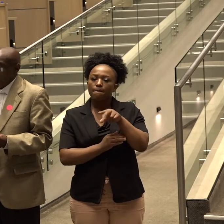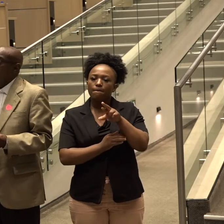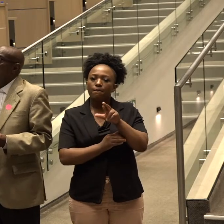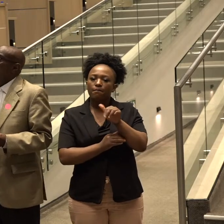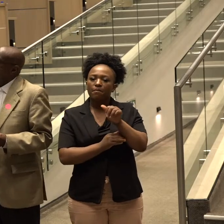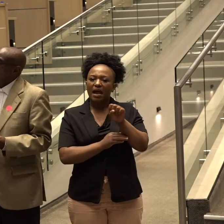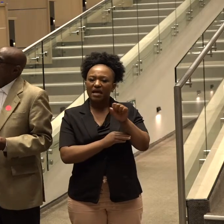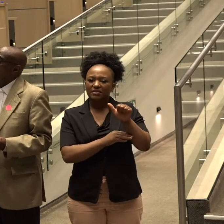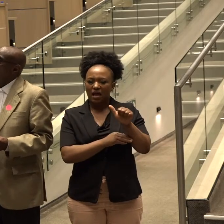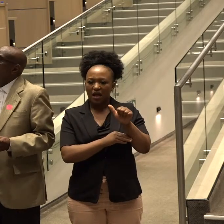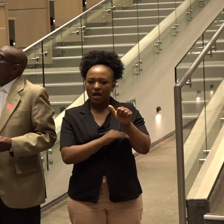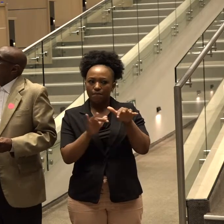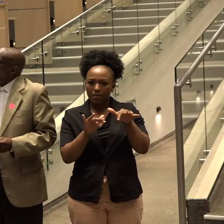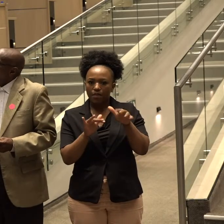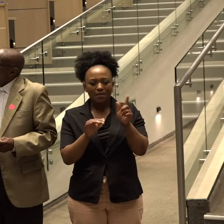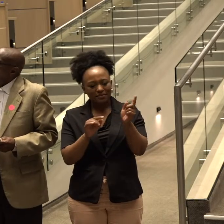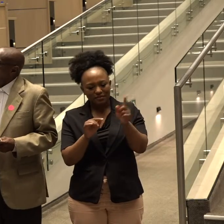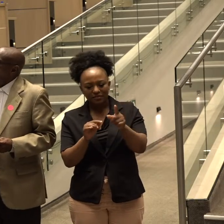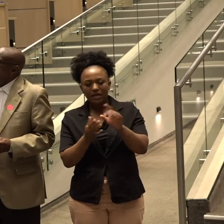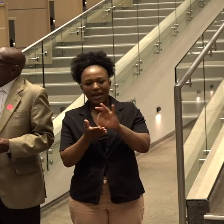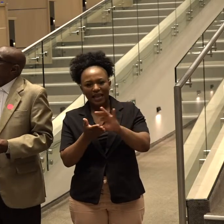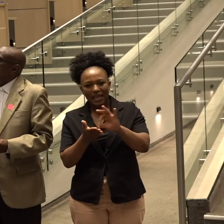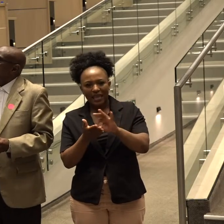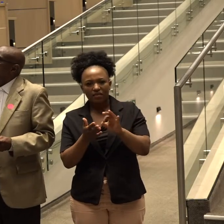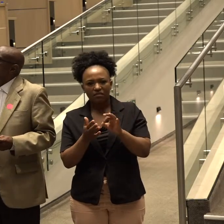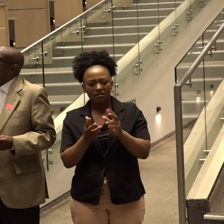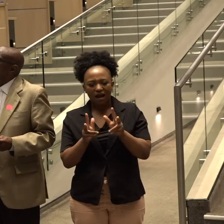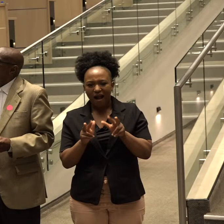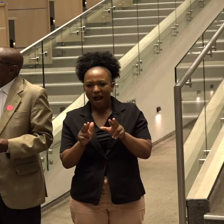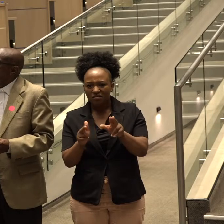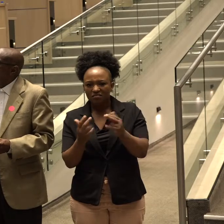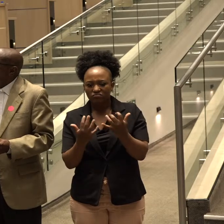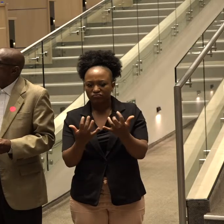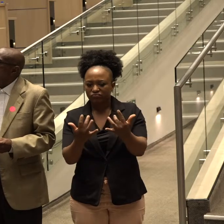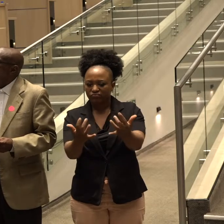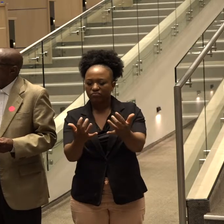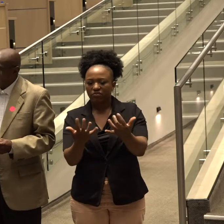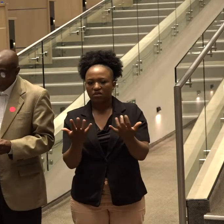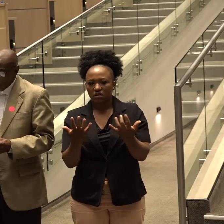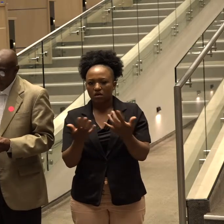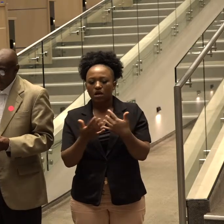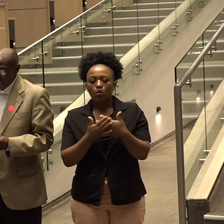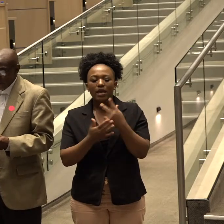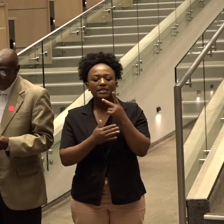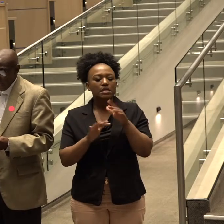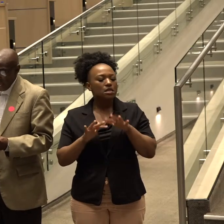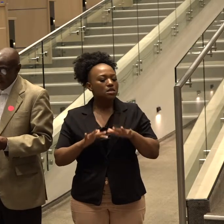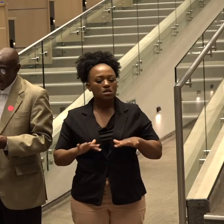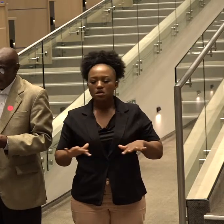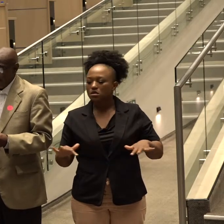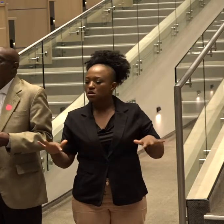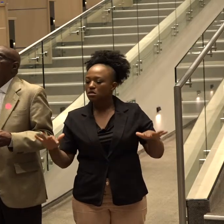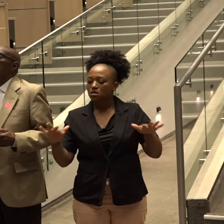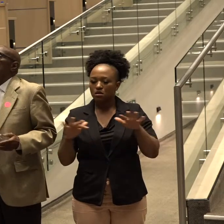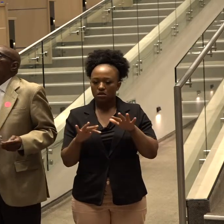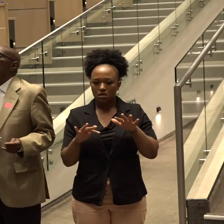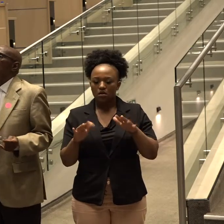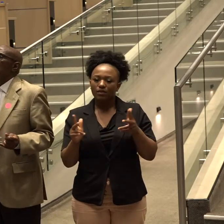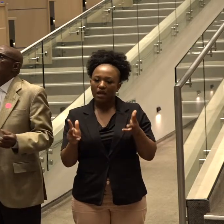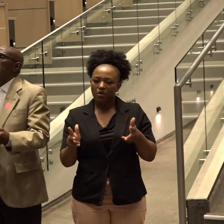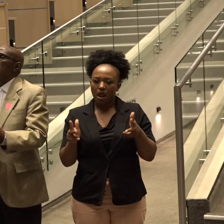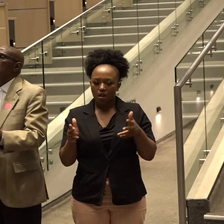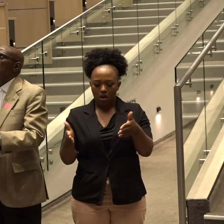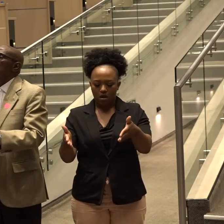clean that place so that we should be able to see what's going on along the railway line